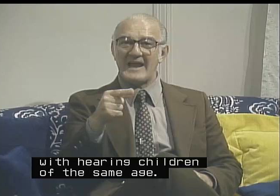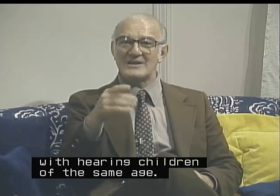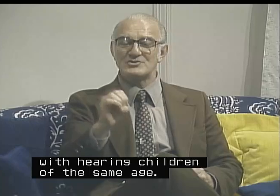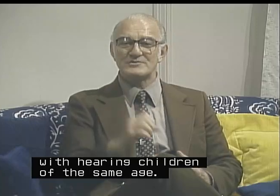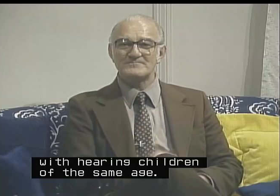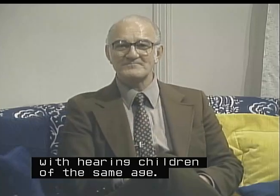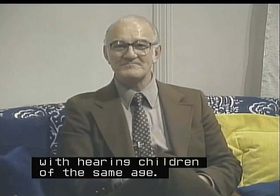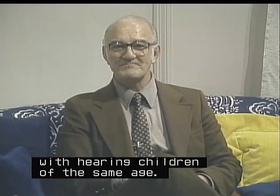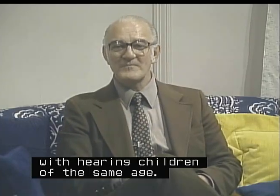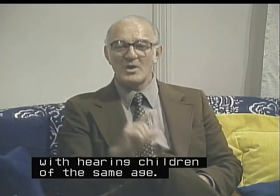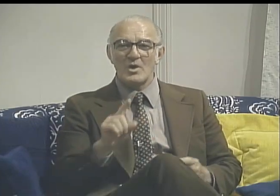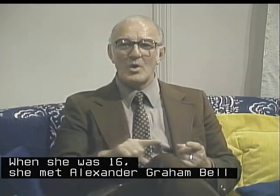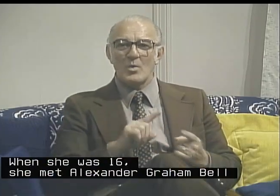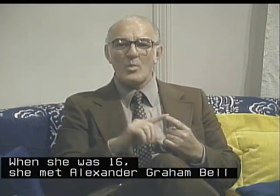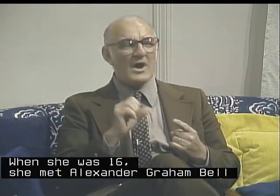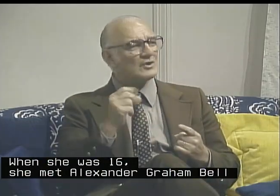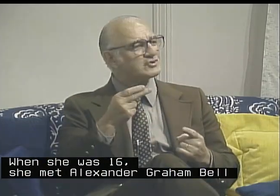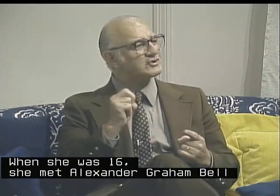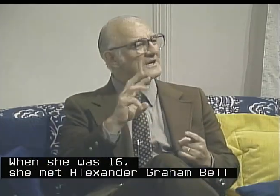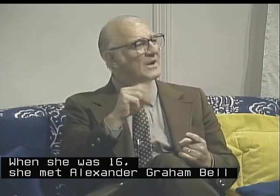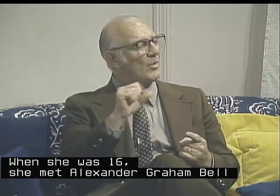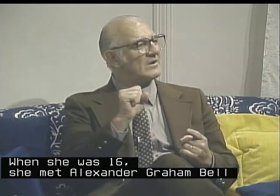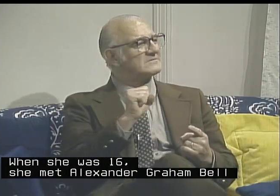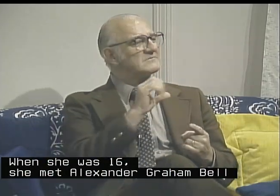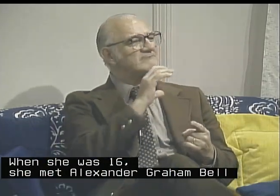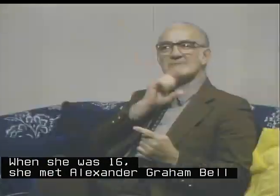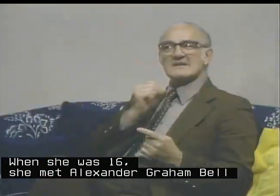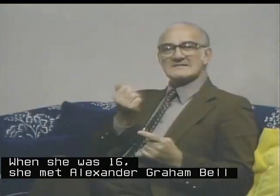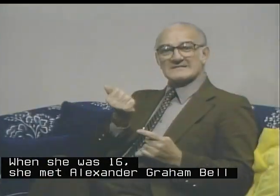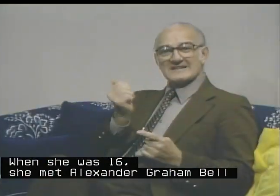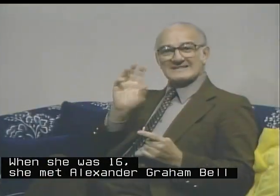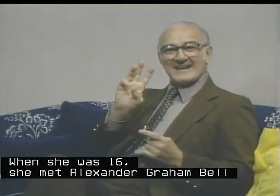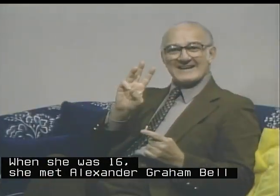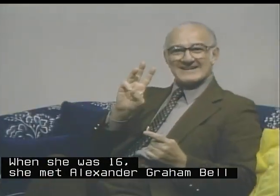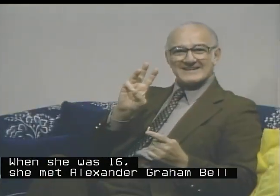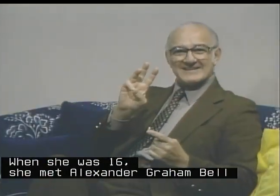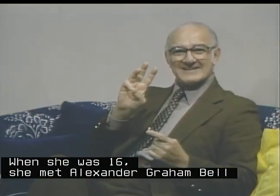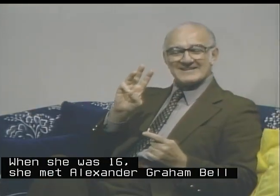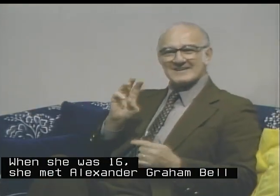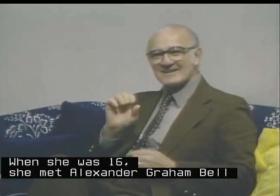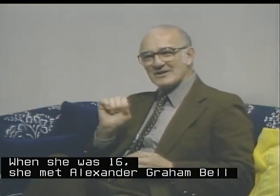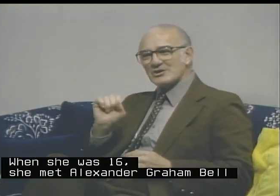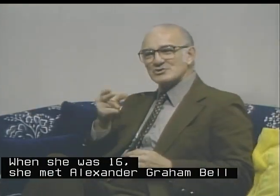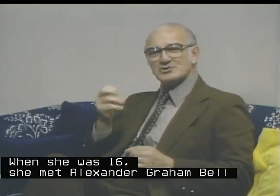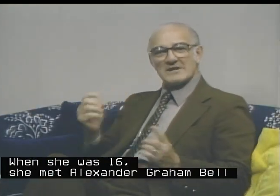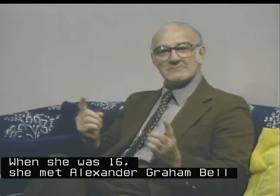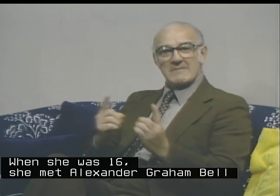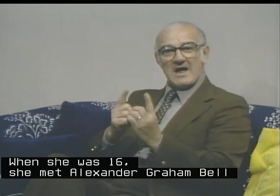age. When she was 16, she met